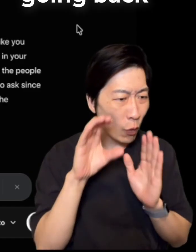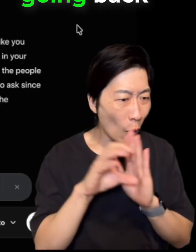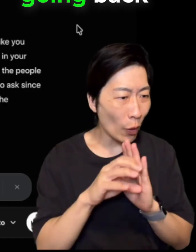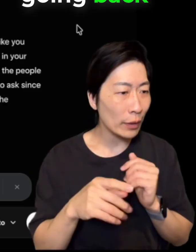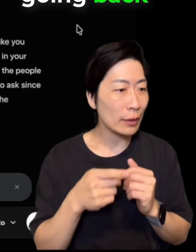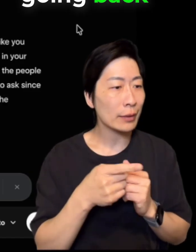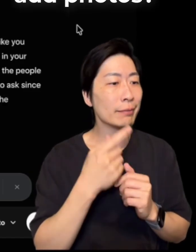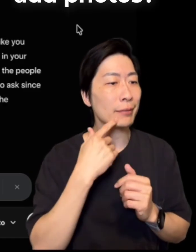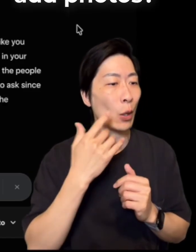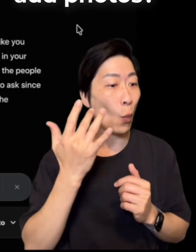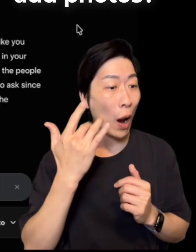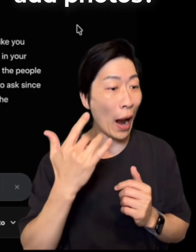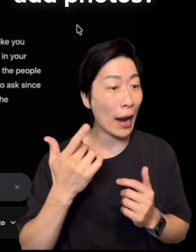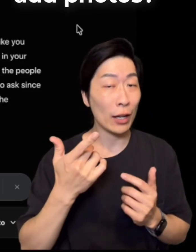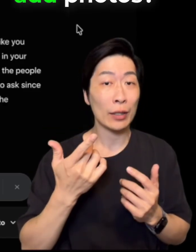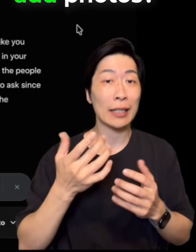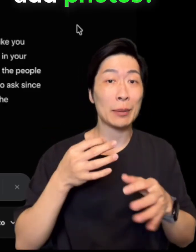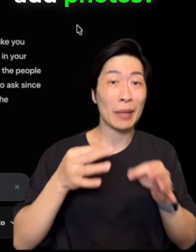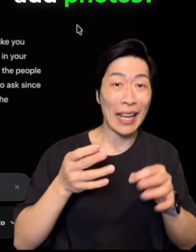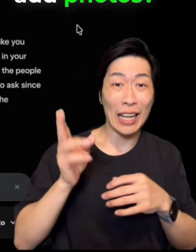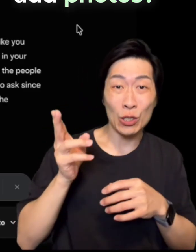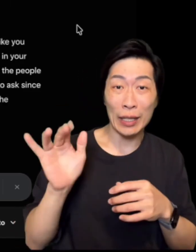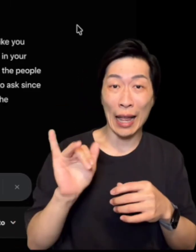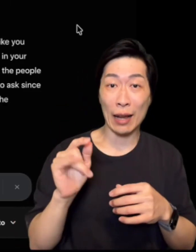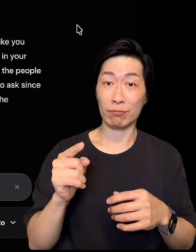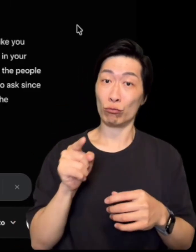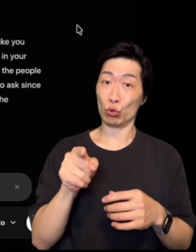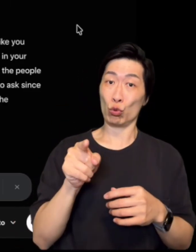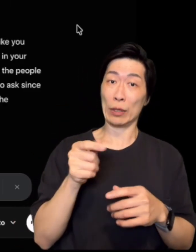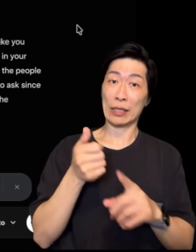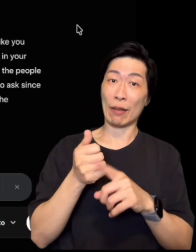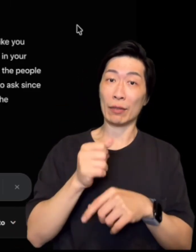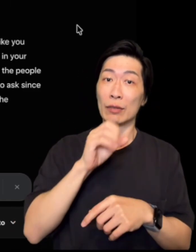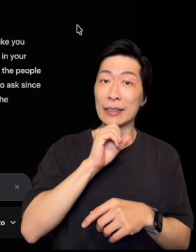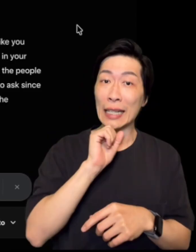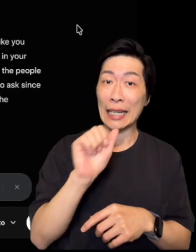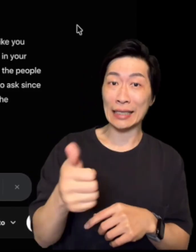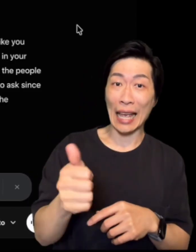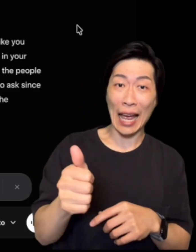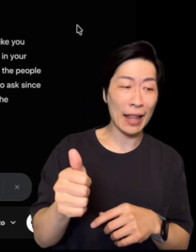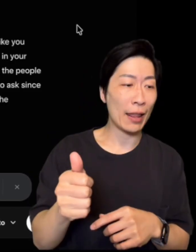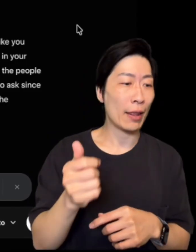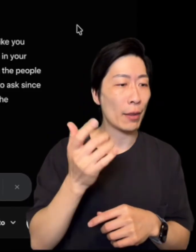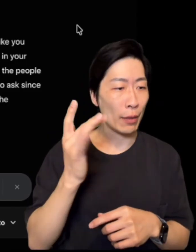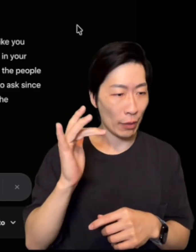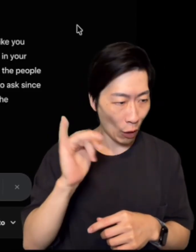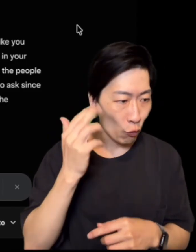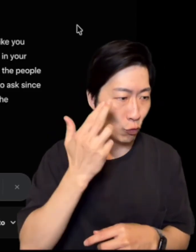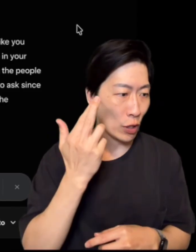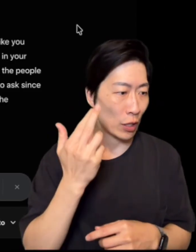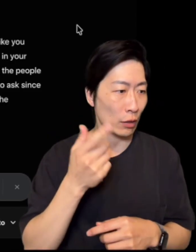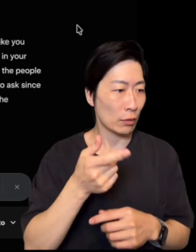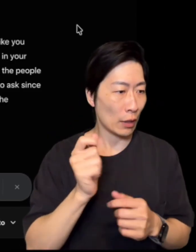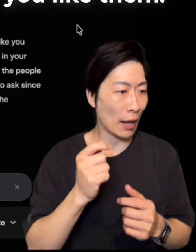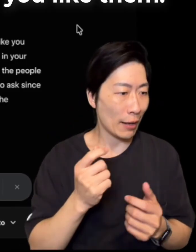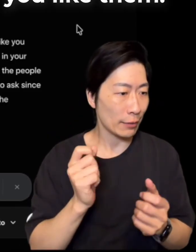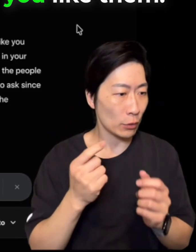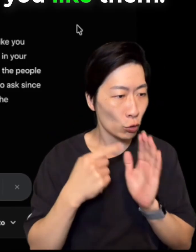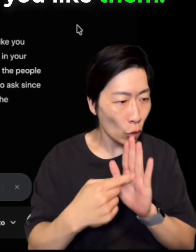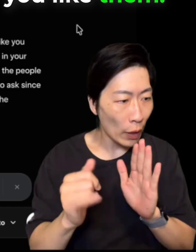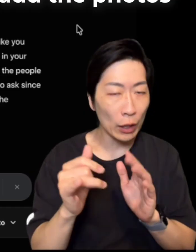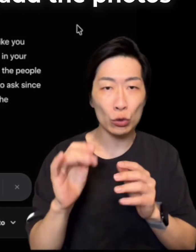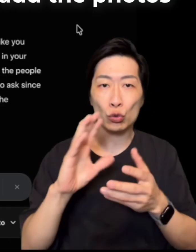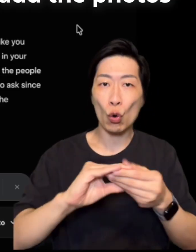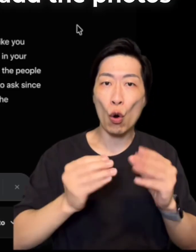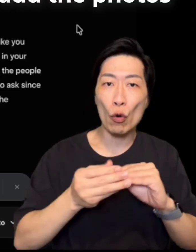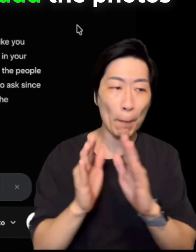And then going back to why did it add photos, uh, it states that I'm glad you